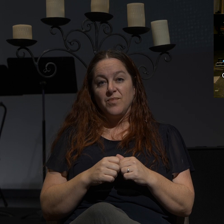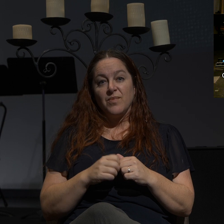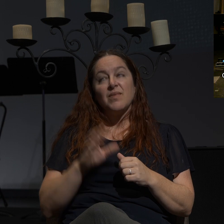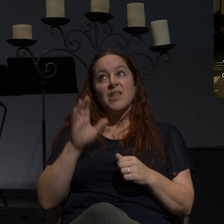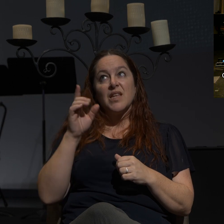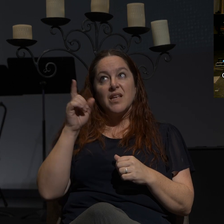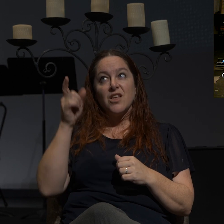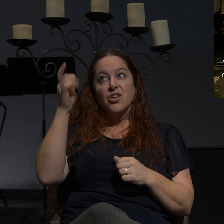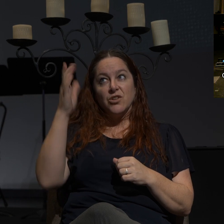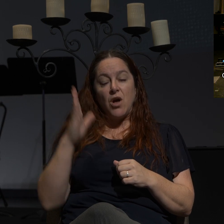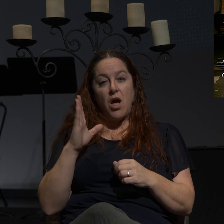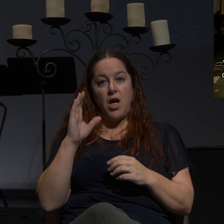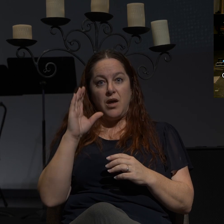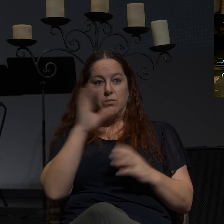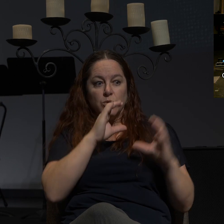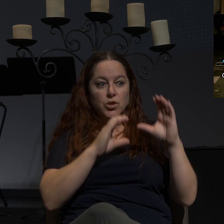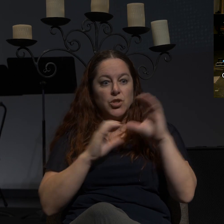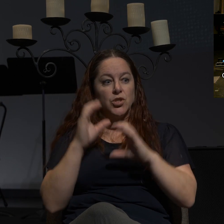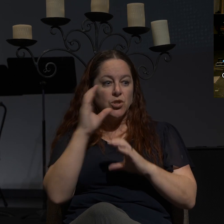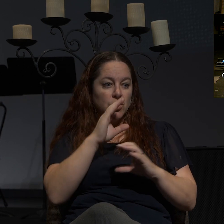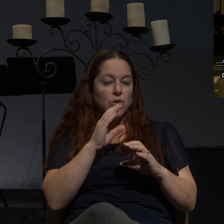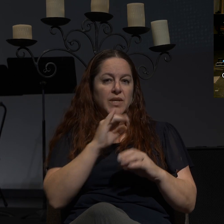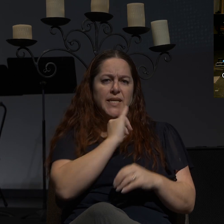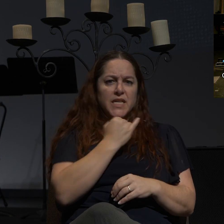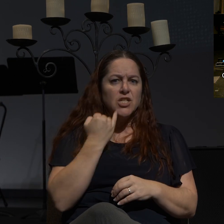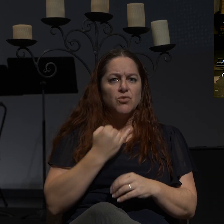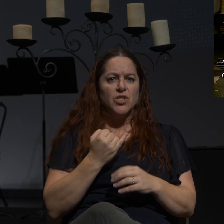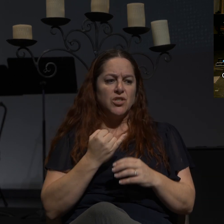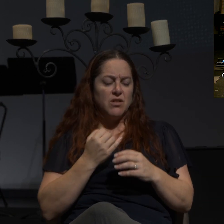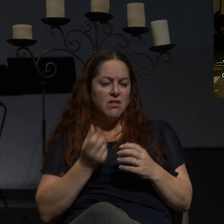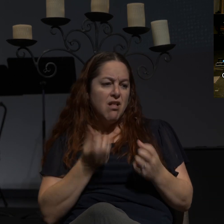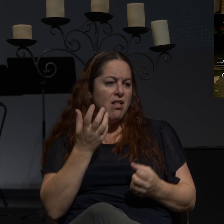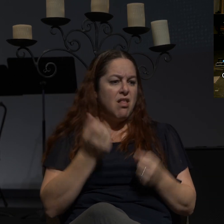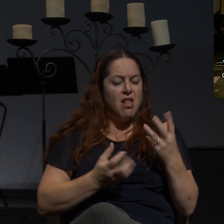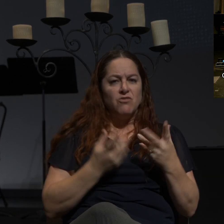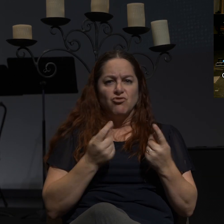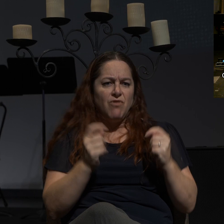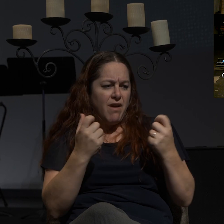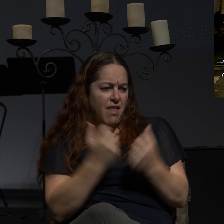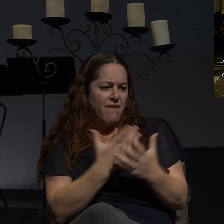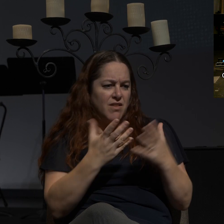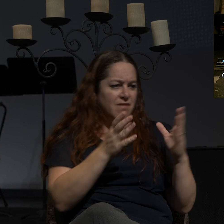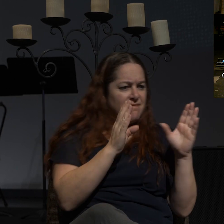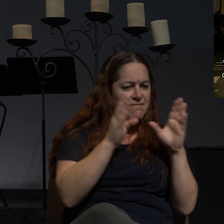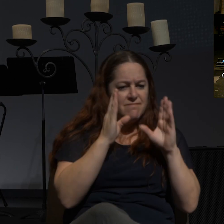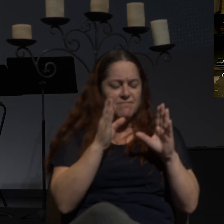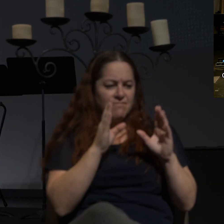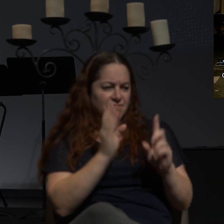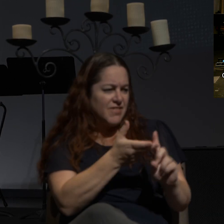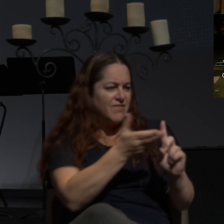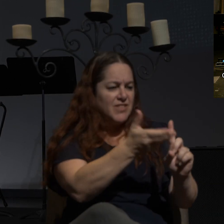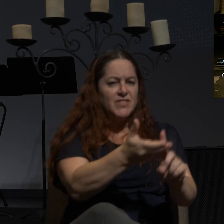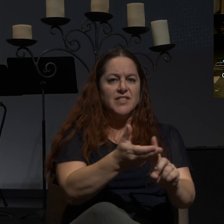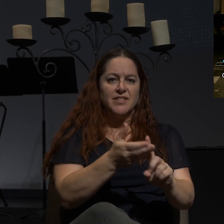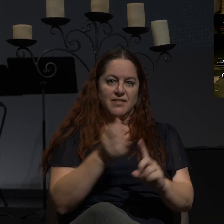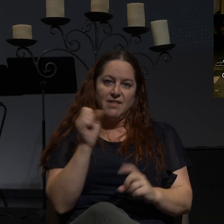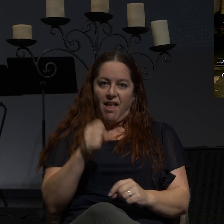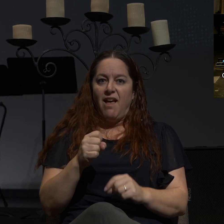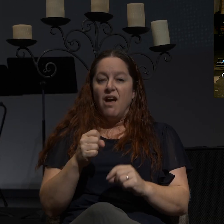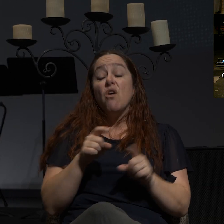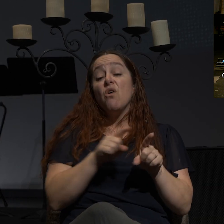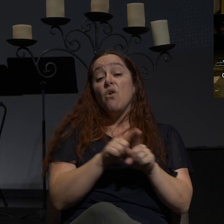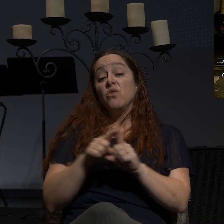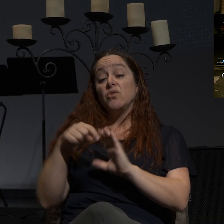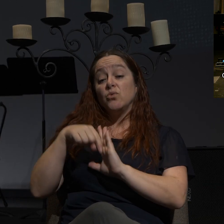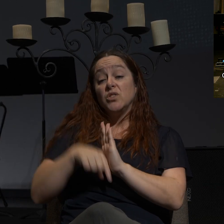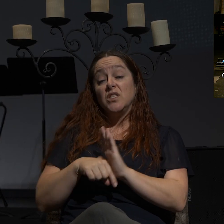His pursuit of Israel, pulling out all the stops, trying everything he could to get their attention. Another deep truth that I think we